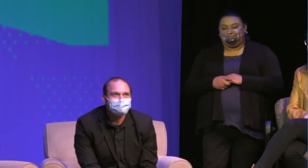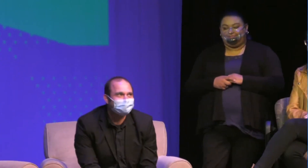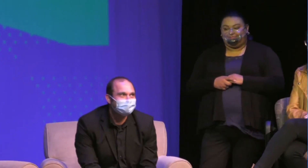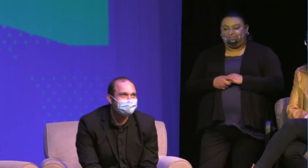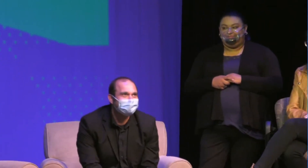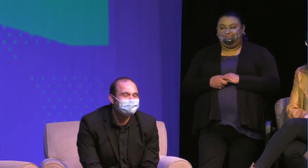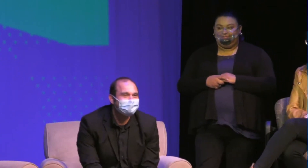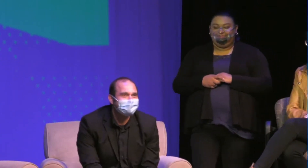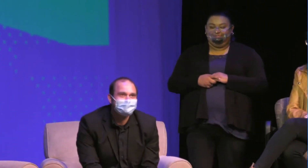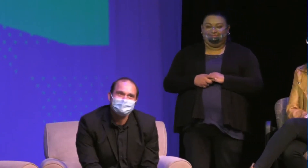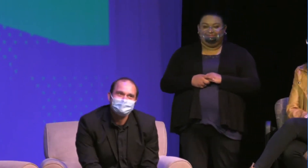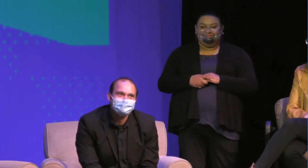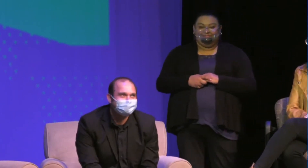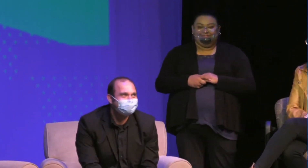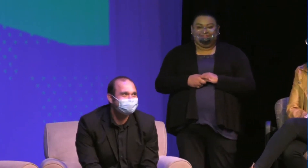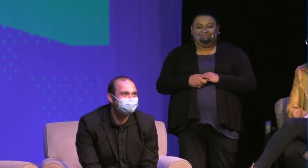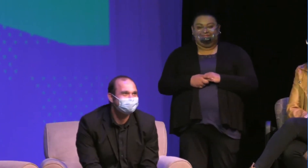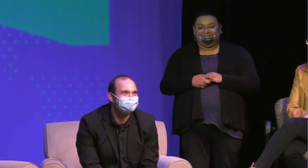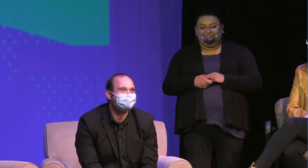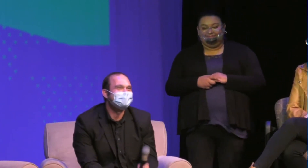would?